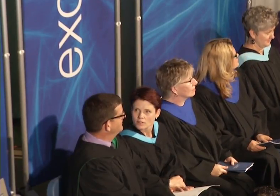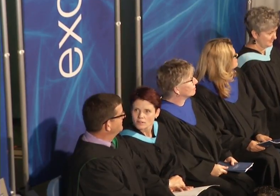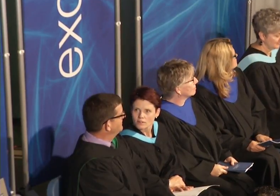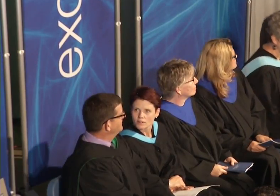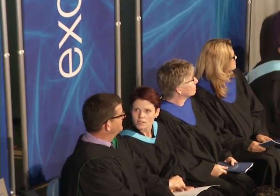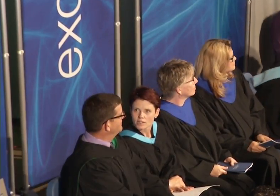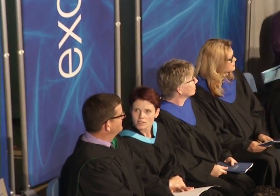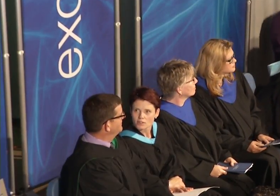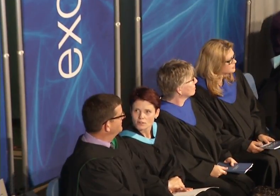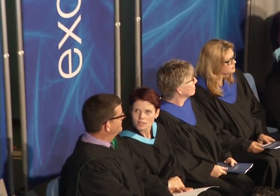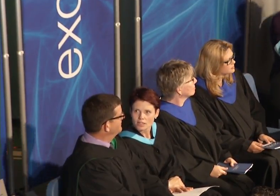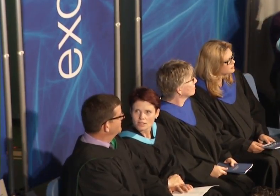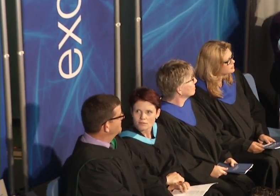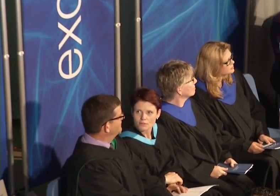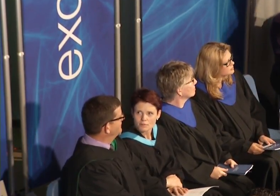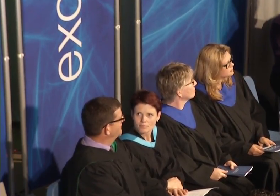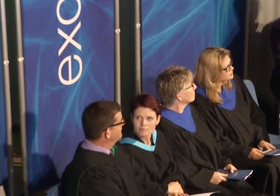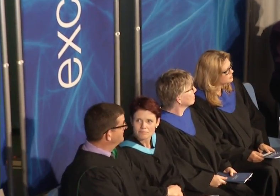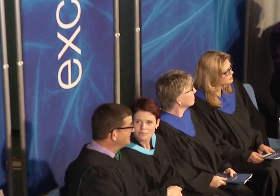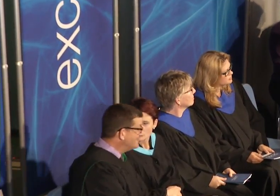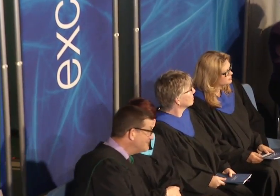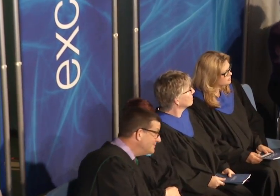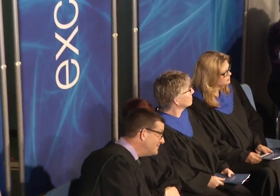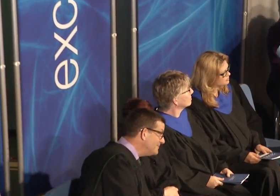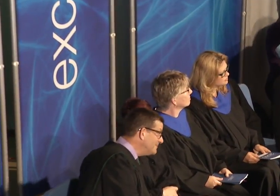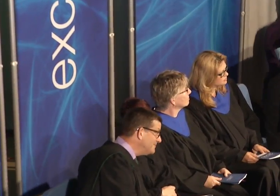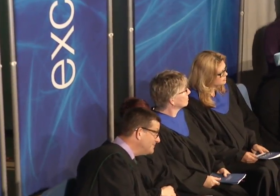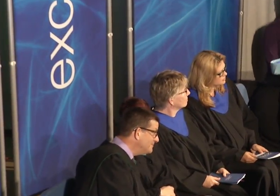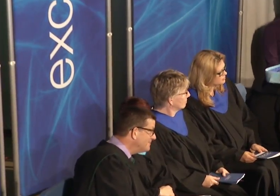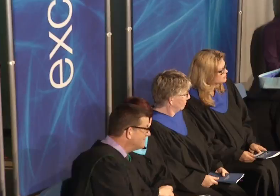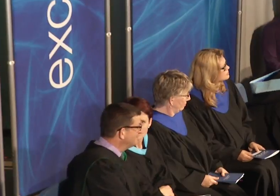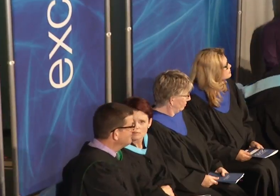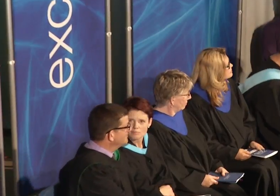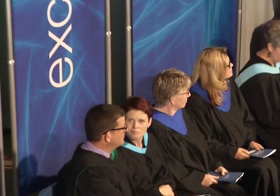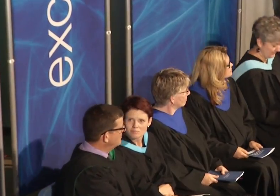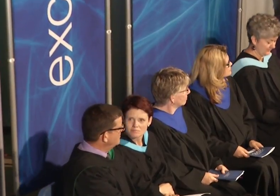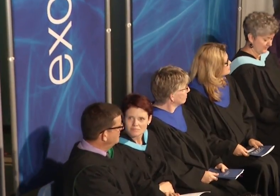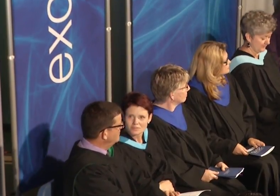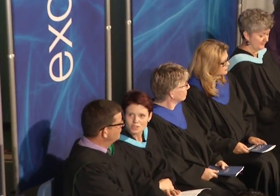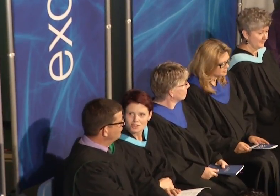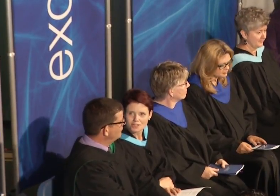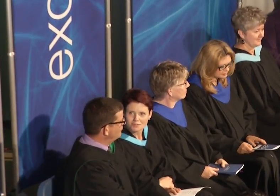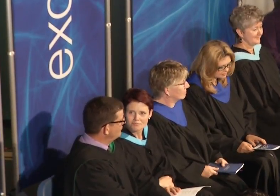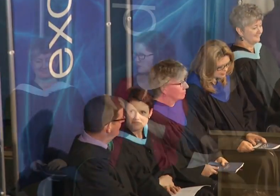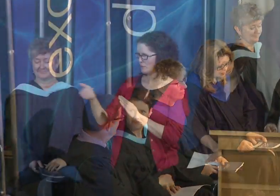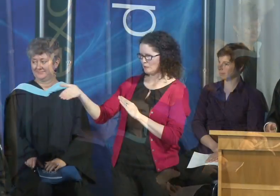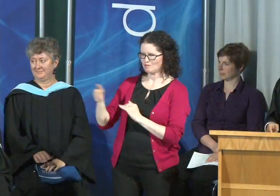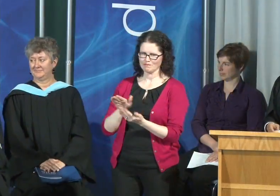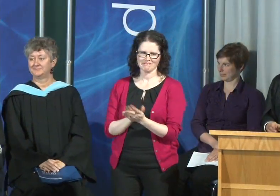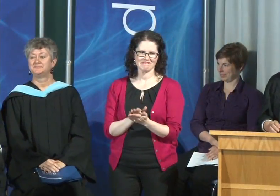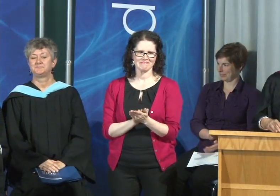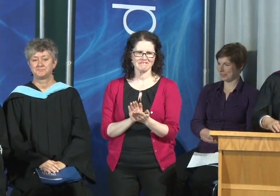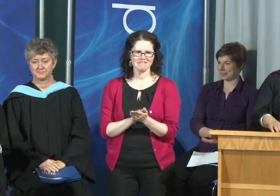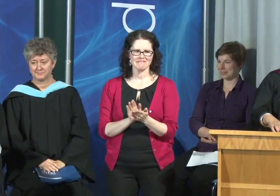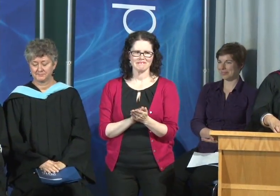And Jadine Sherman, academic chair for the School of Access. So Our platform guests, everyone.